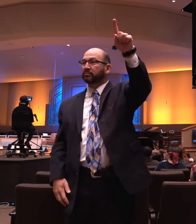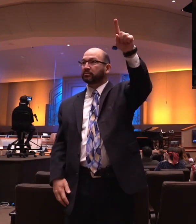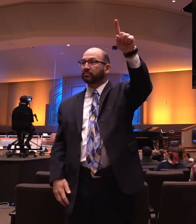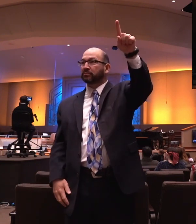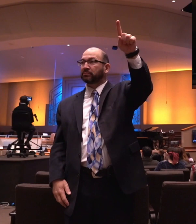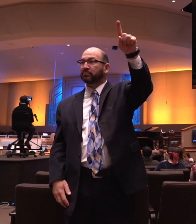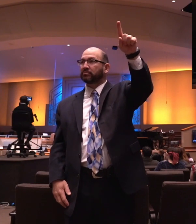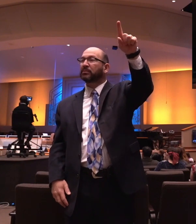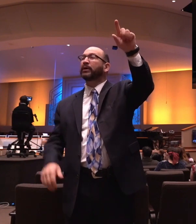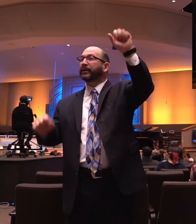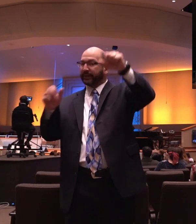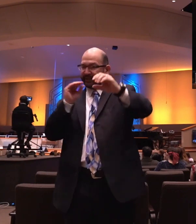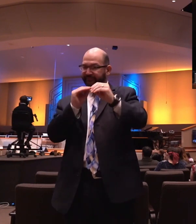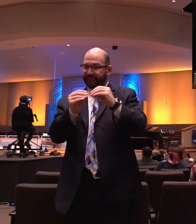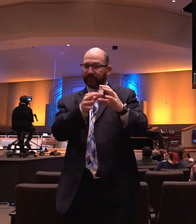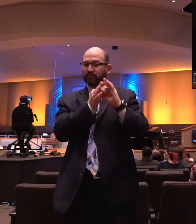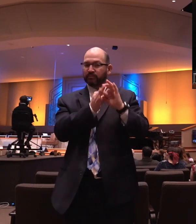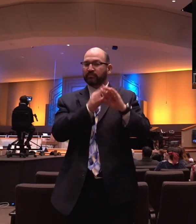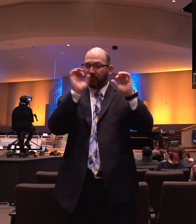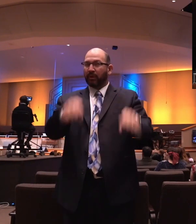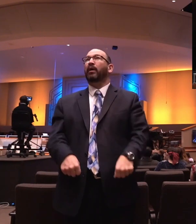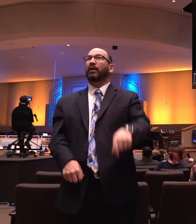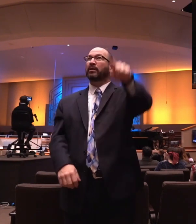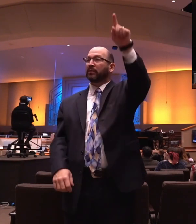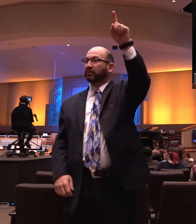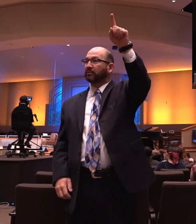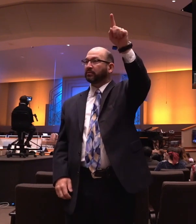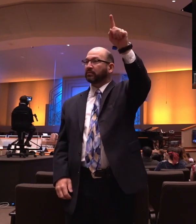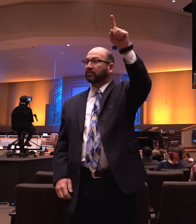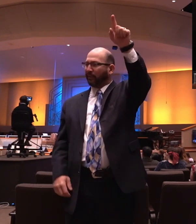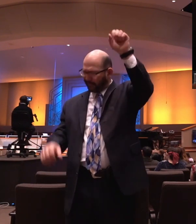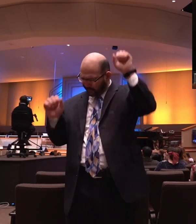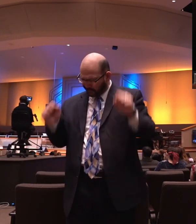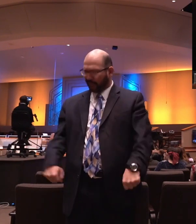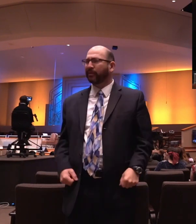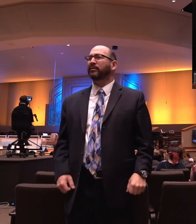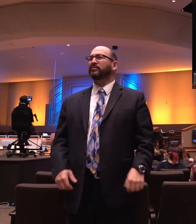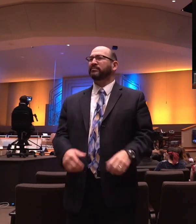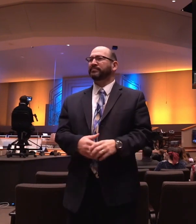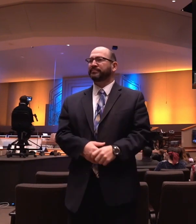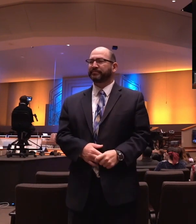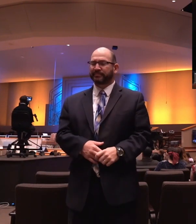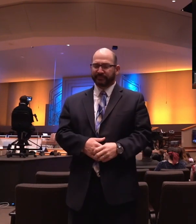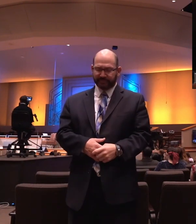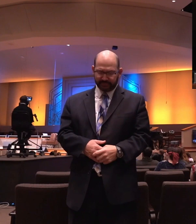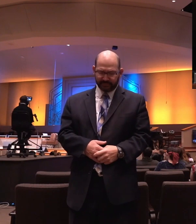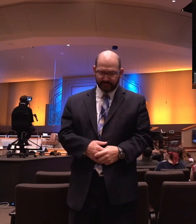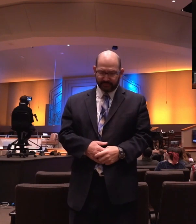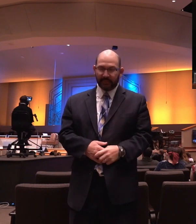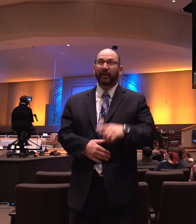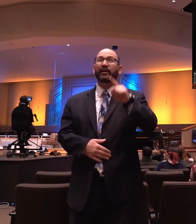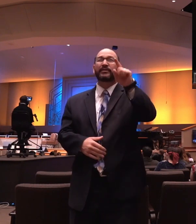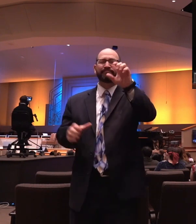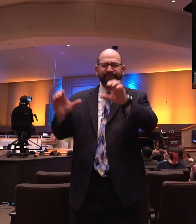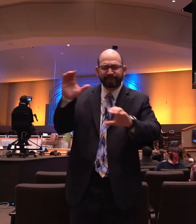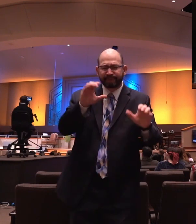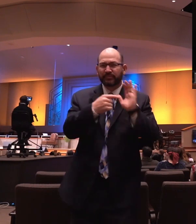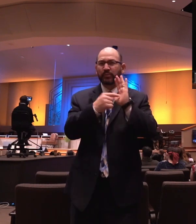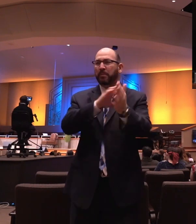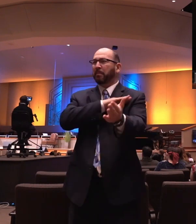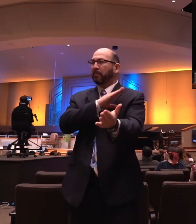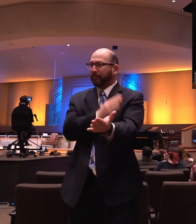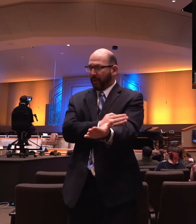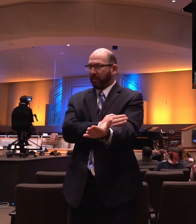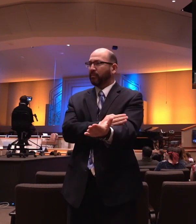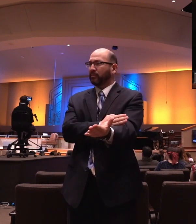God can take care of that. God can do anything. He's looking to show himself strong